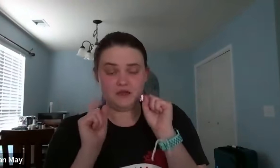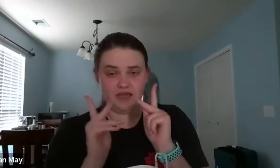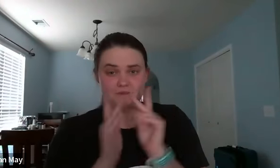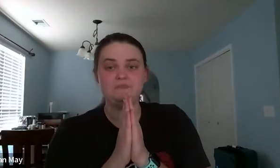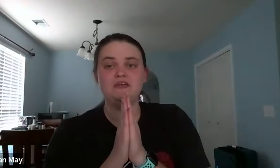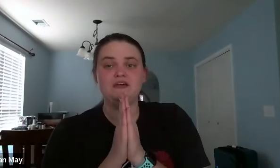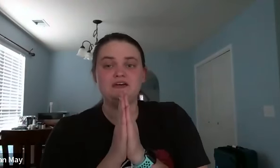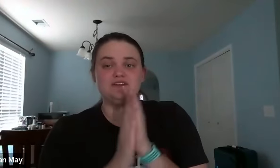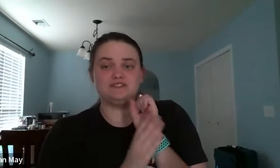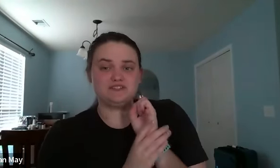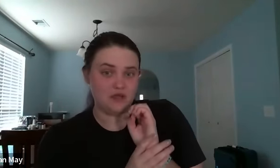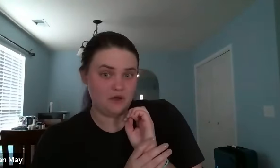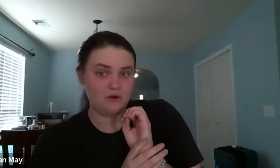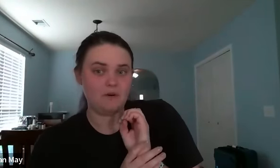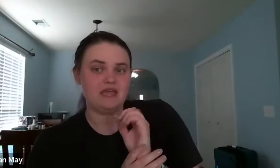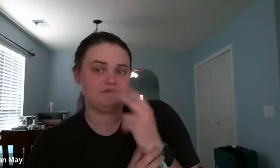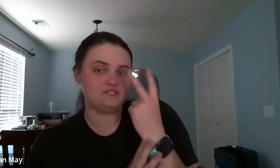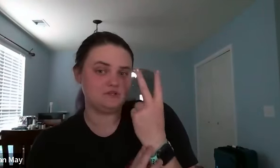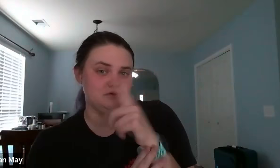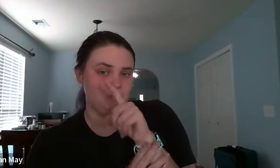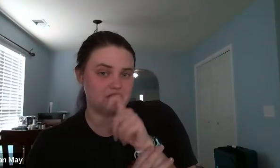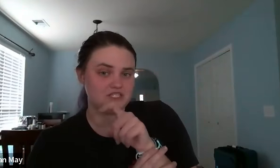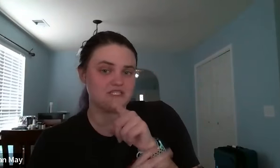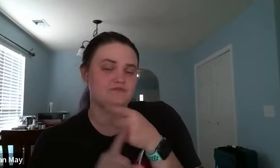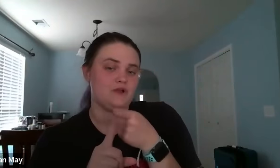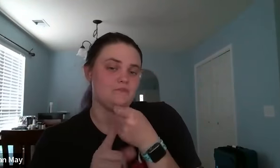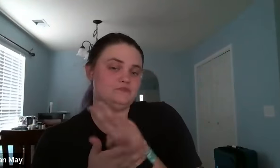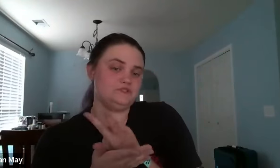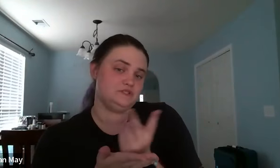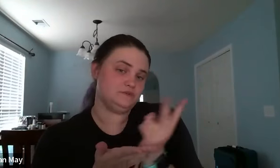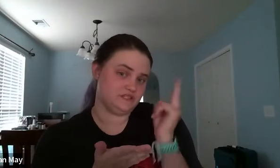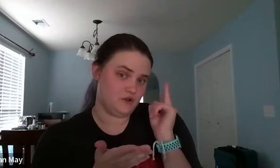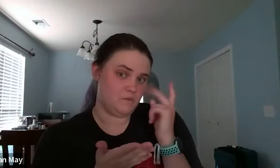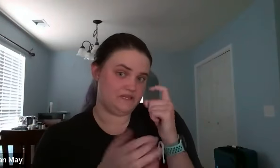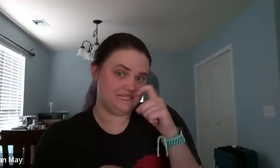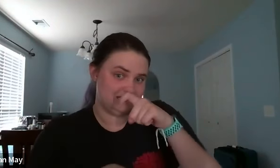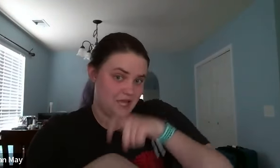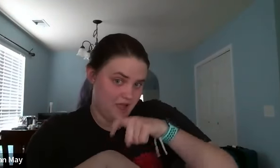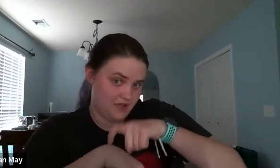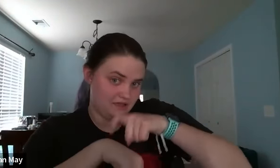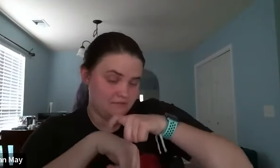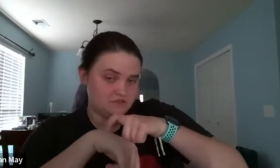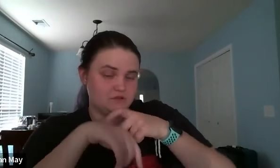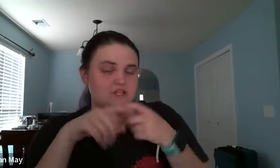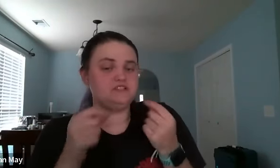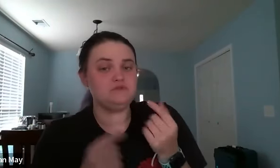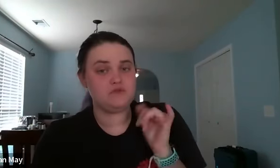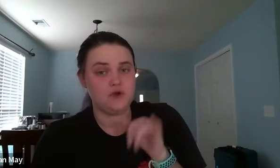okay. So we have 2 questions from 2 weeks ago when we did time. So we're going to do